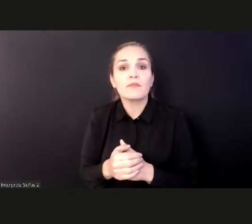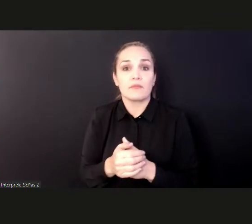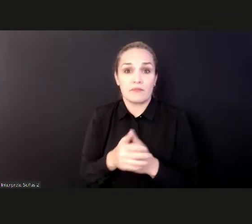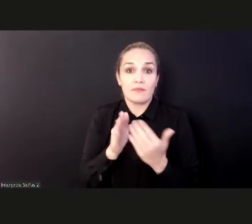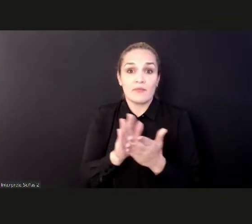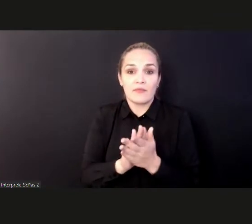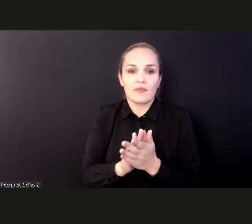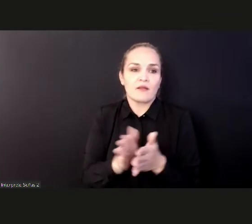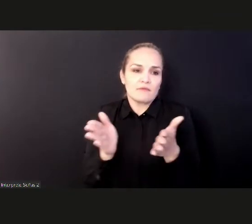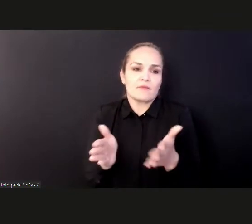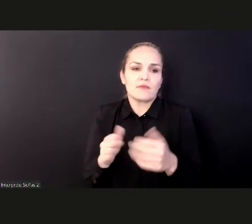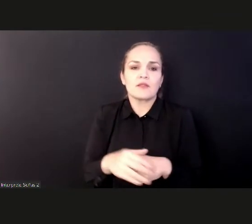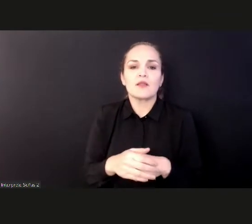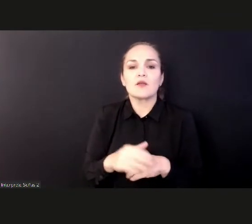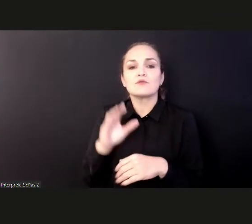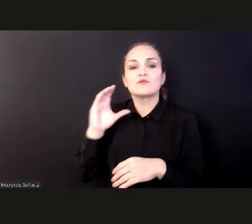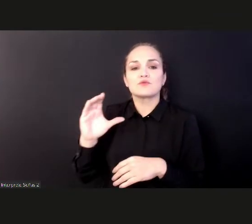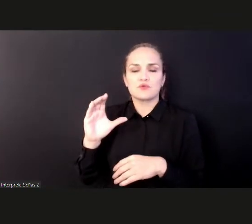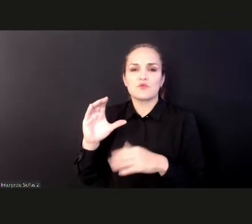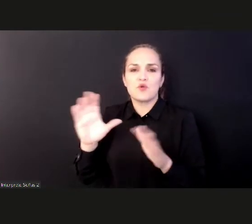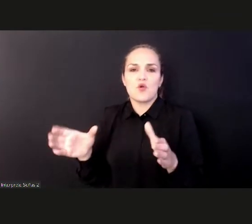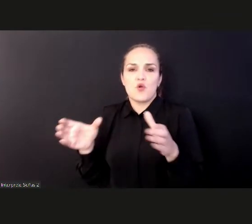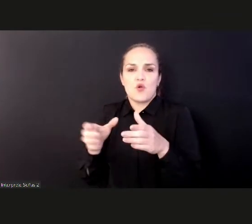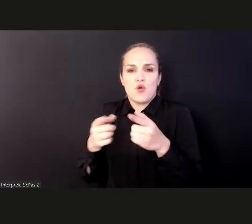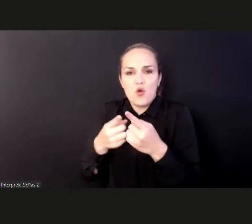sub-region. Geoffrey, the floor is yours.